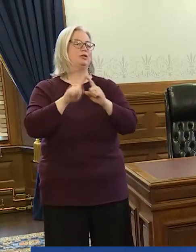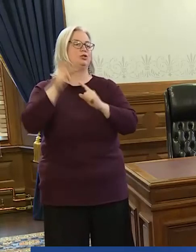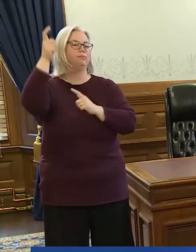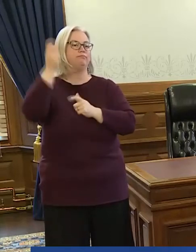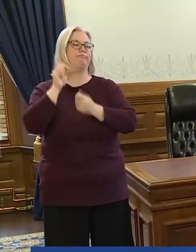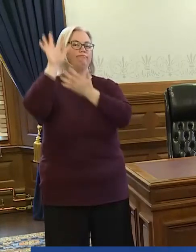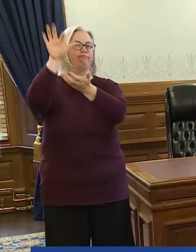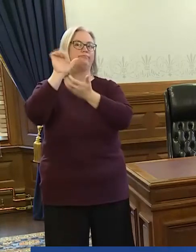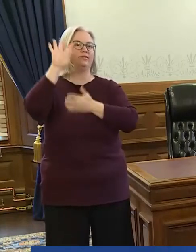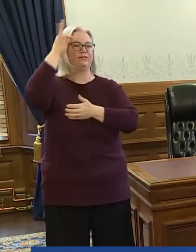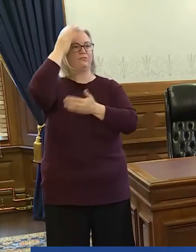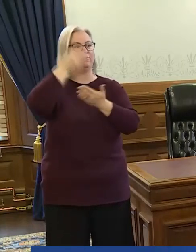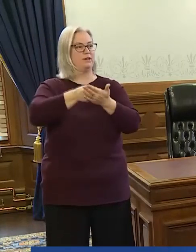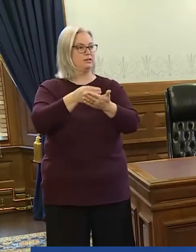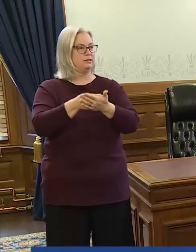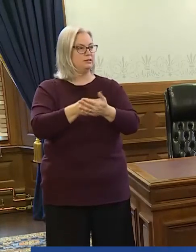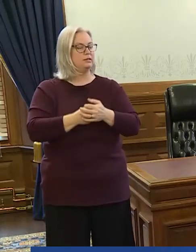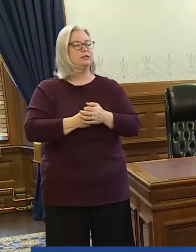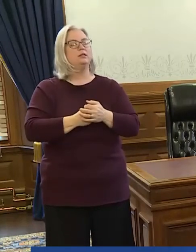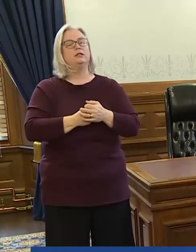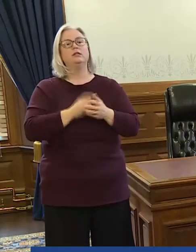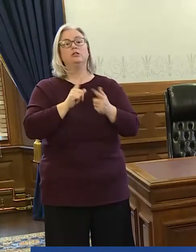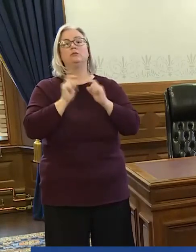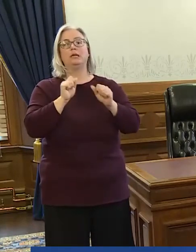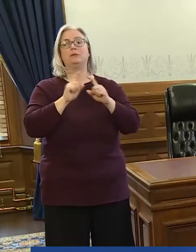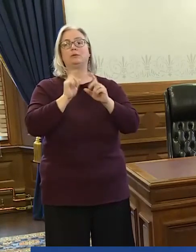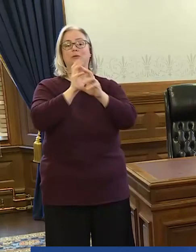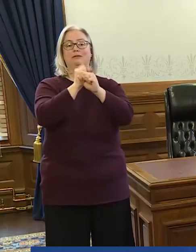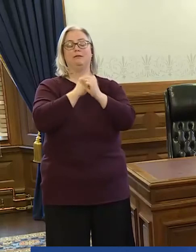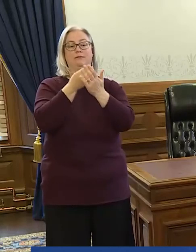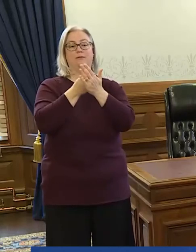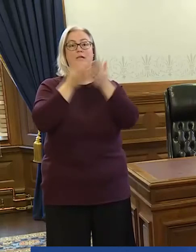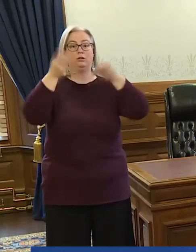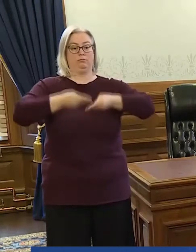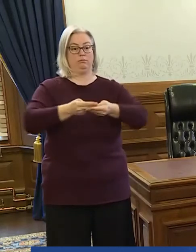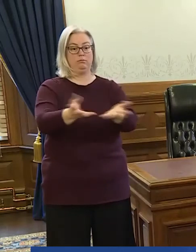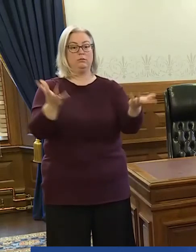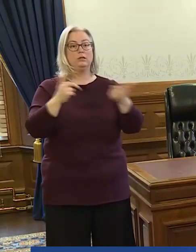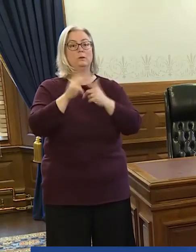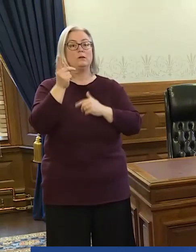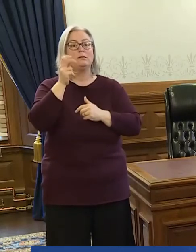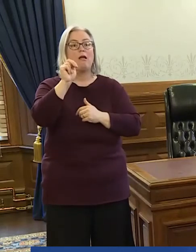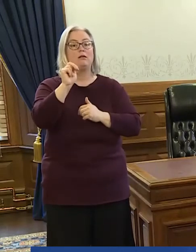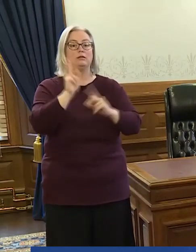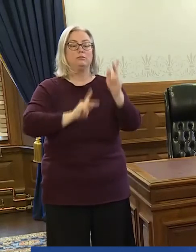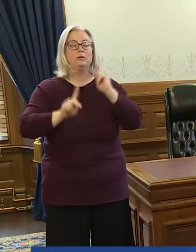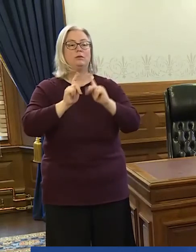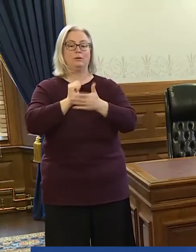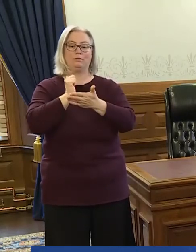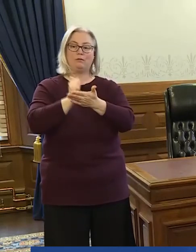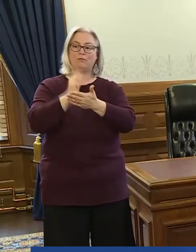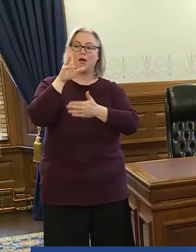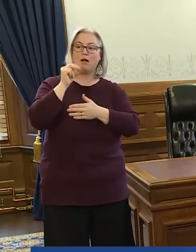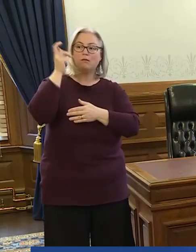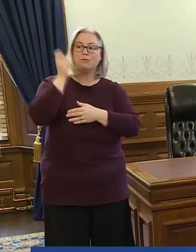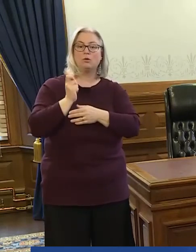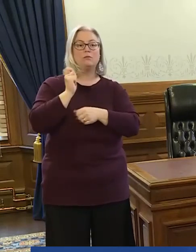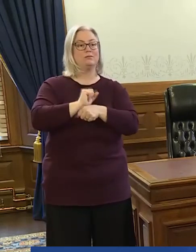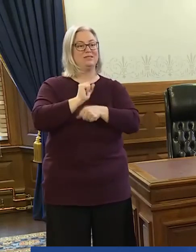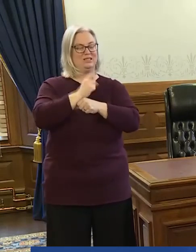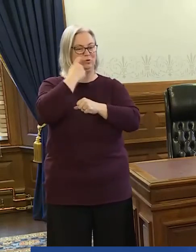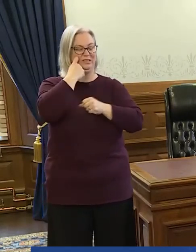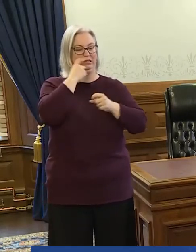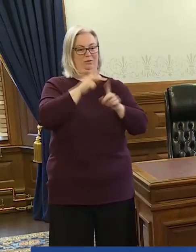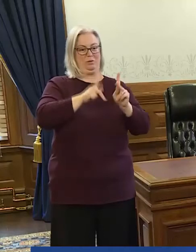these federal funds. In order to get these funds to Kansas to help provide unemployment benefits to recently